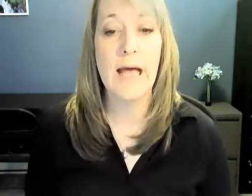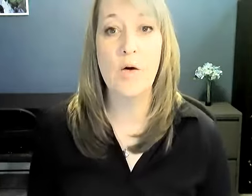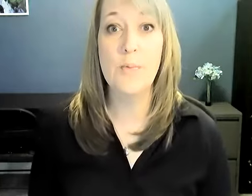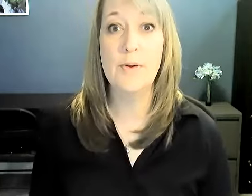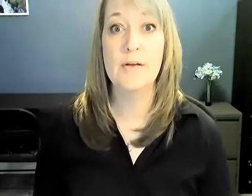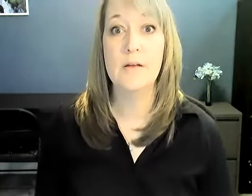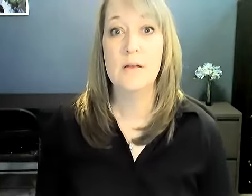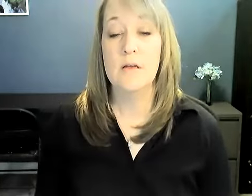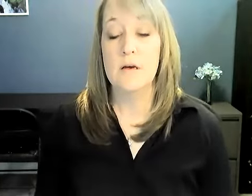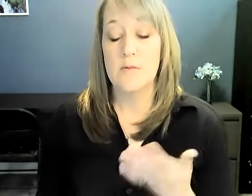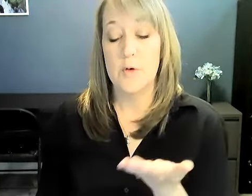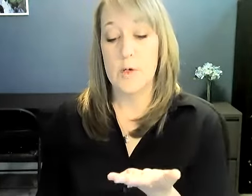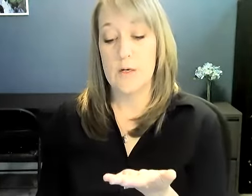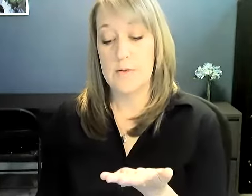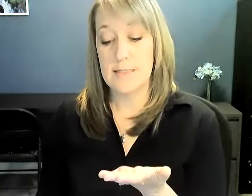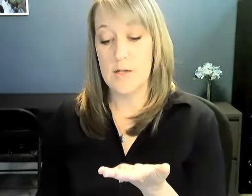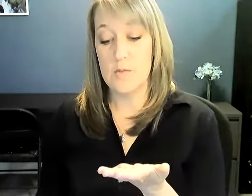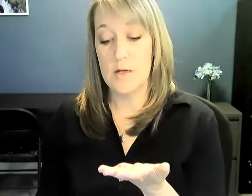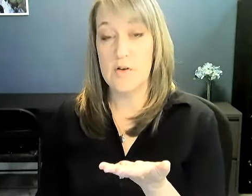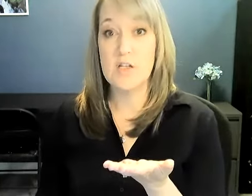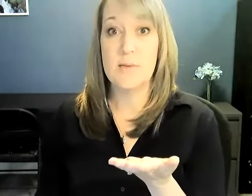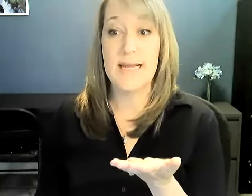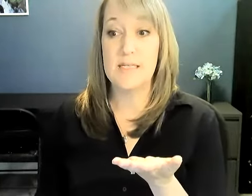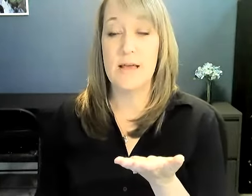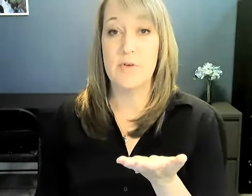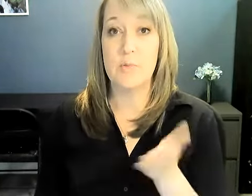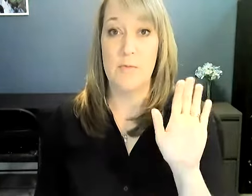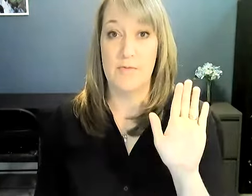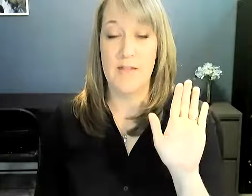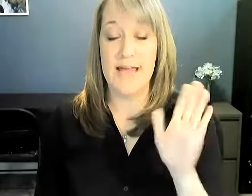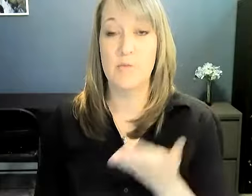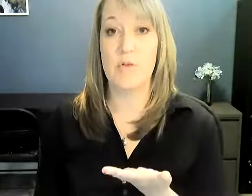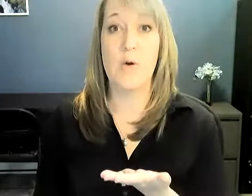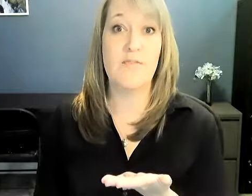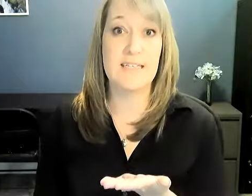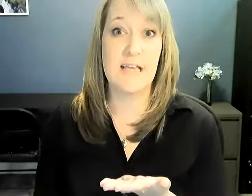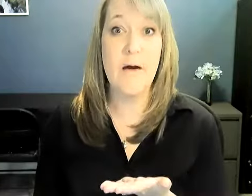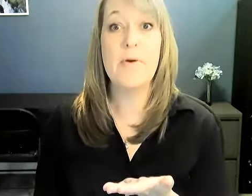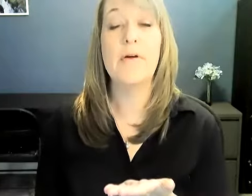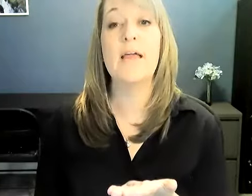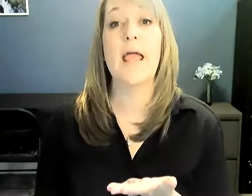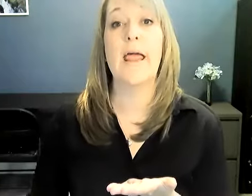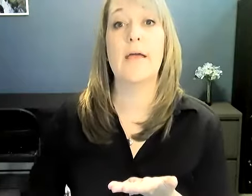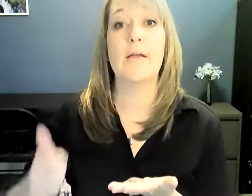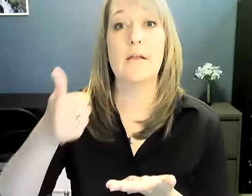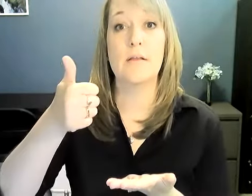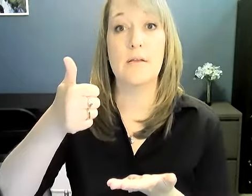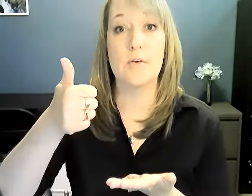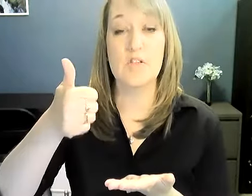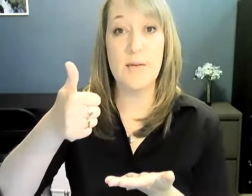Help. For this sign, you want your non-dominant hand to have your flat hand with the palm facing up, and your dominant